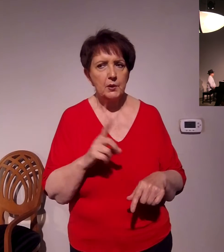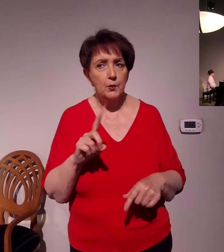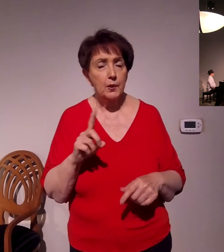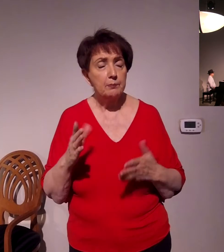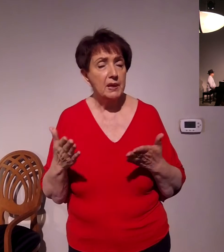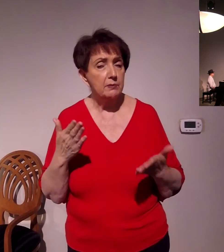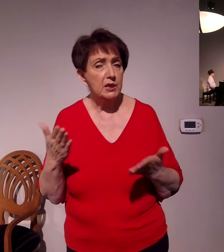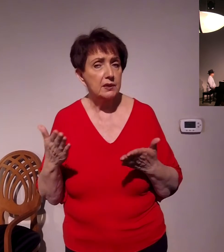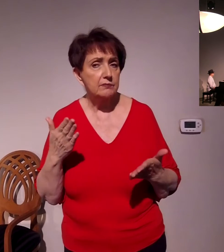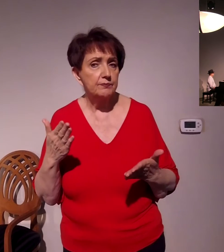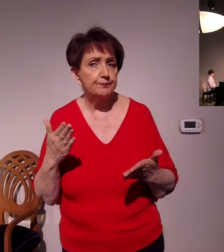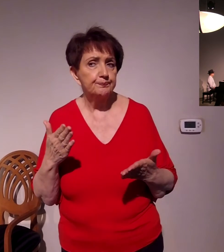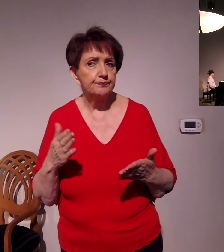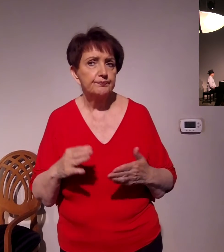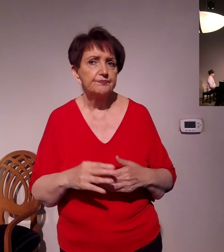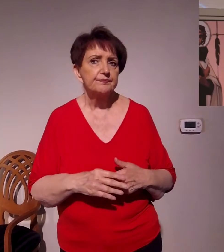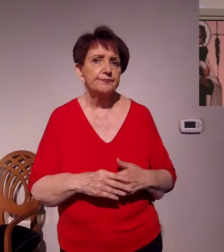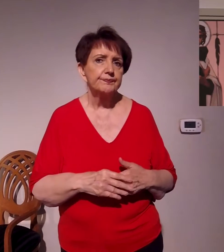perhaps